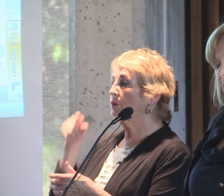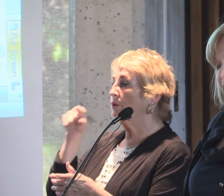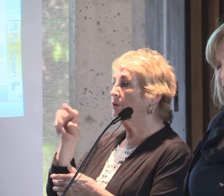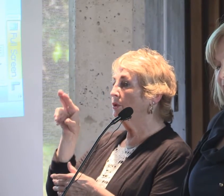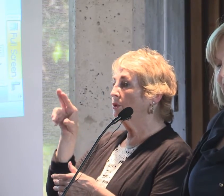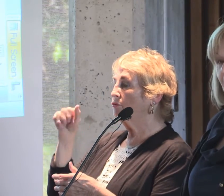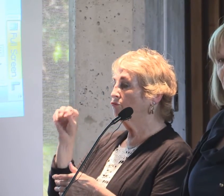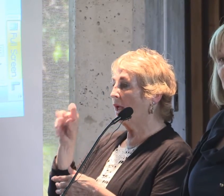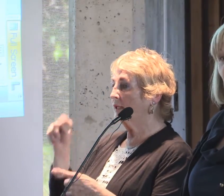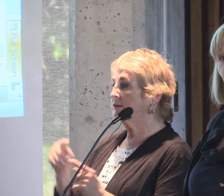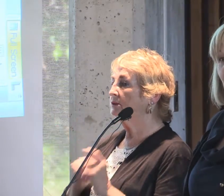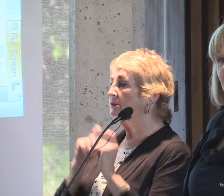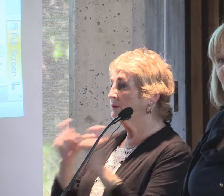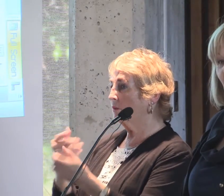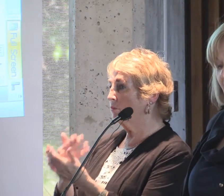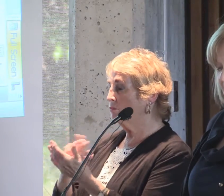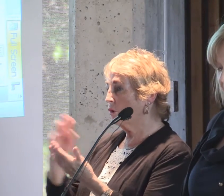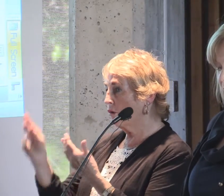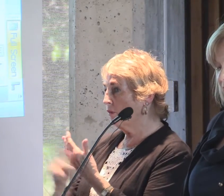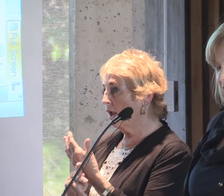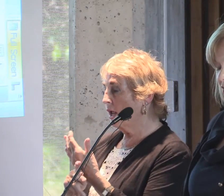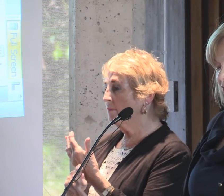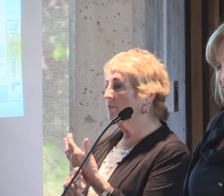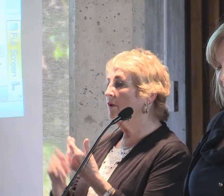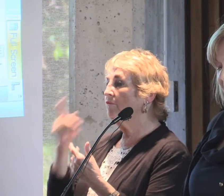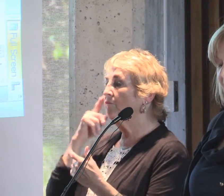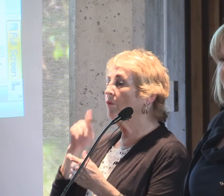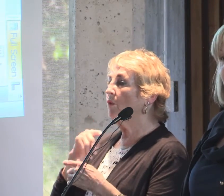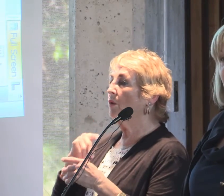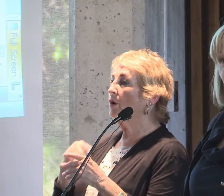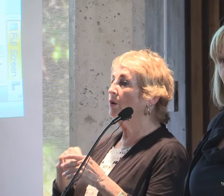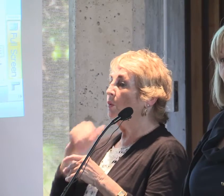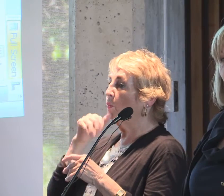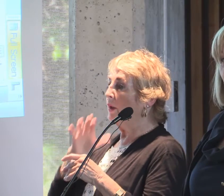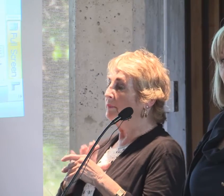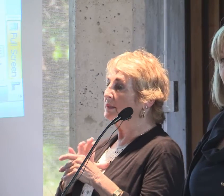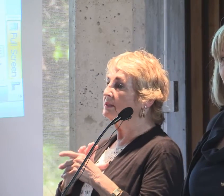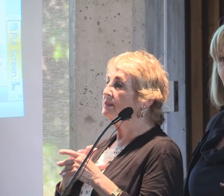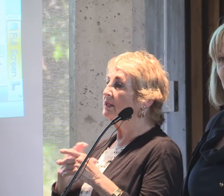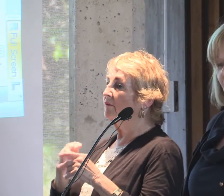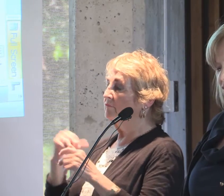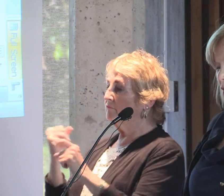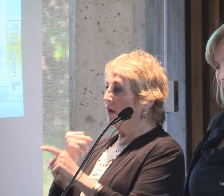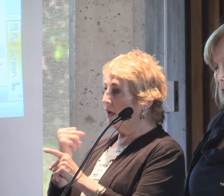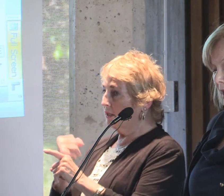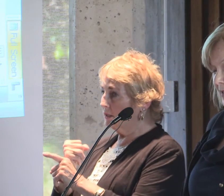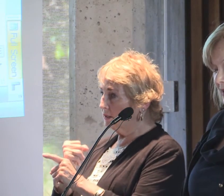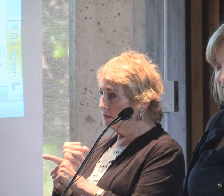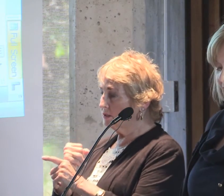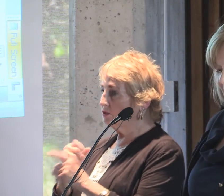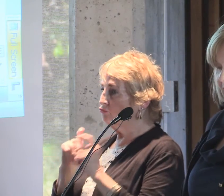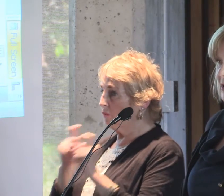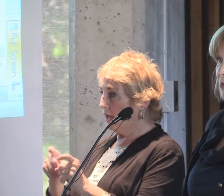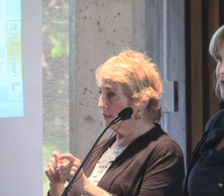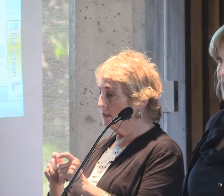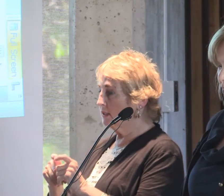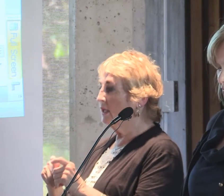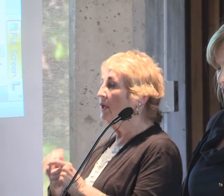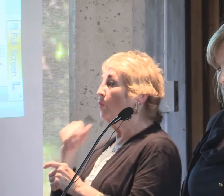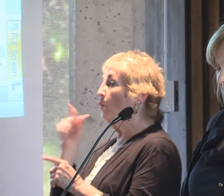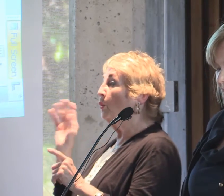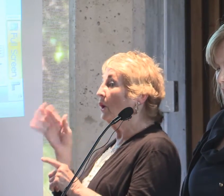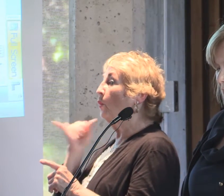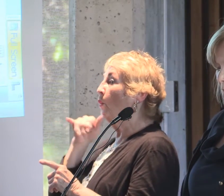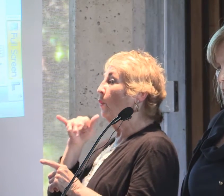to complement the Aboriginal Women's Violence Prevention Grants. This one will be the Aboriginal Men's Violence